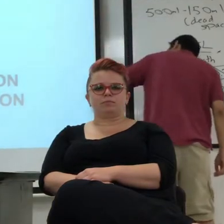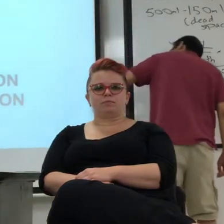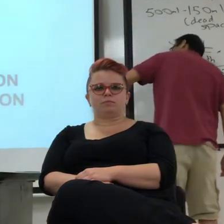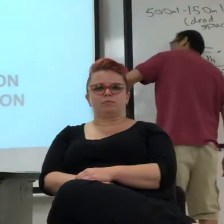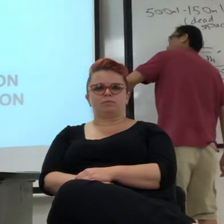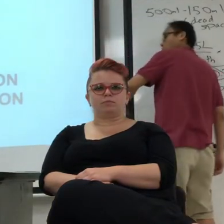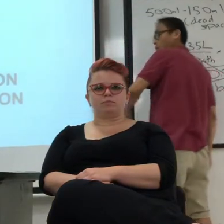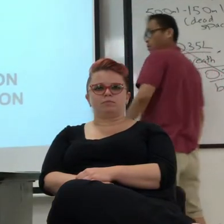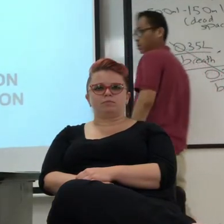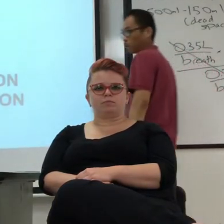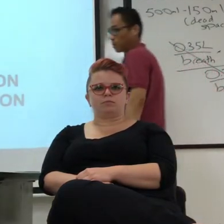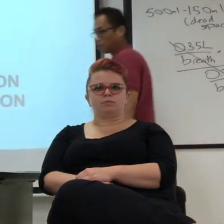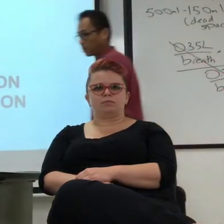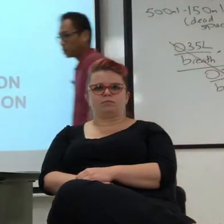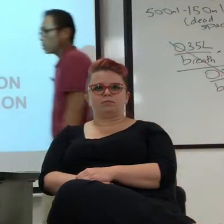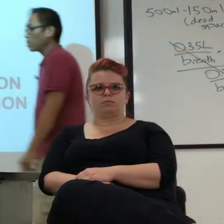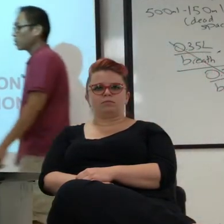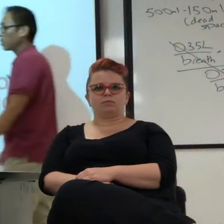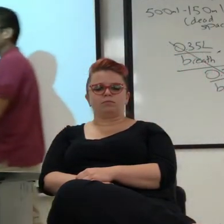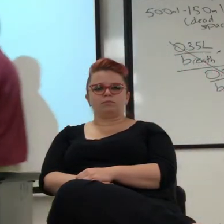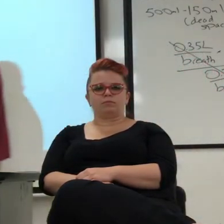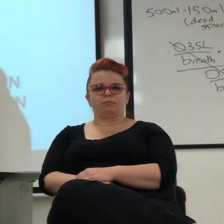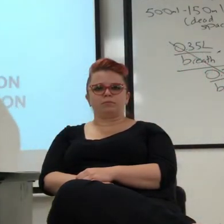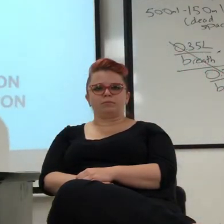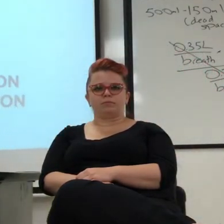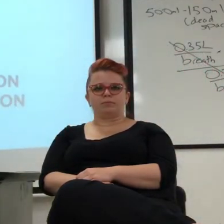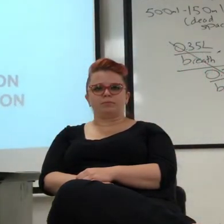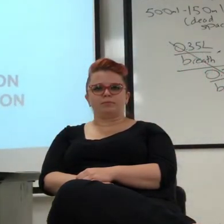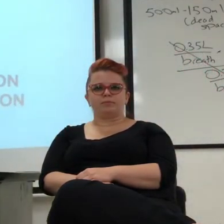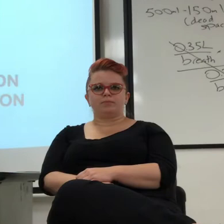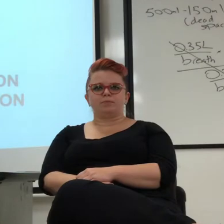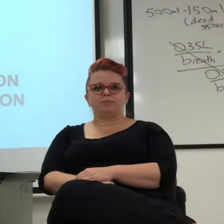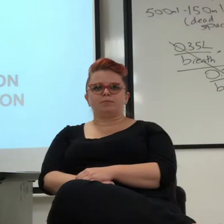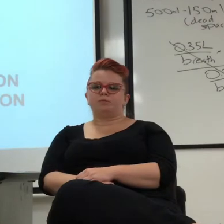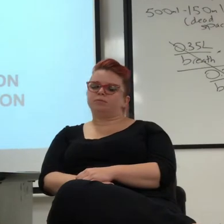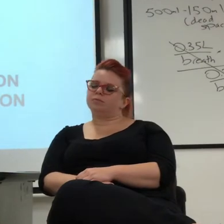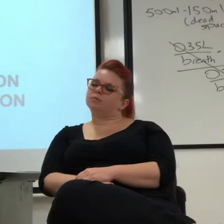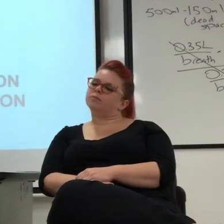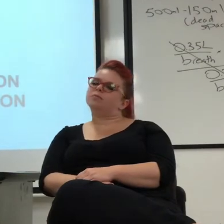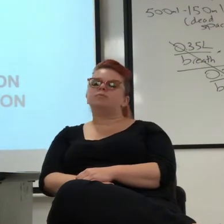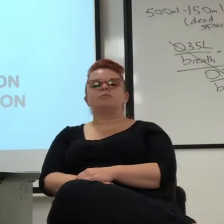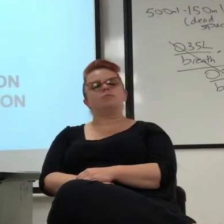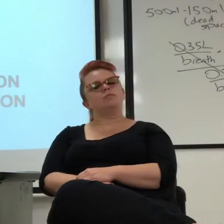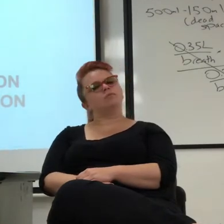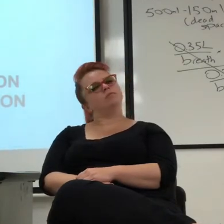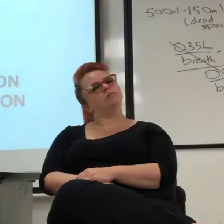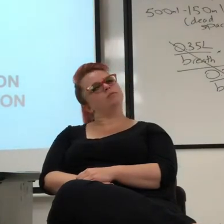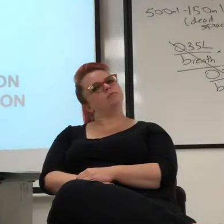Thank you.